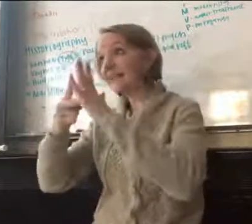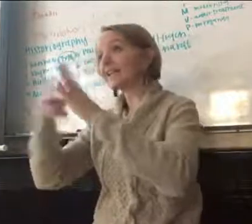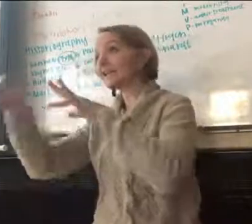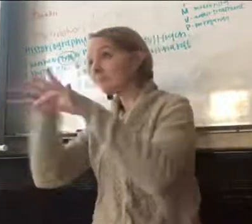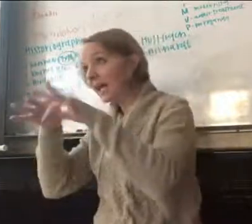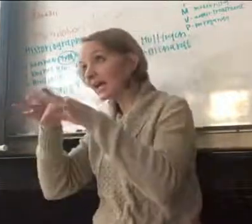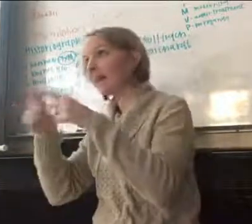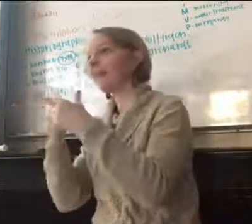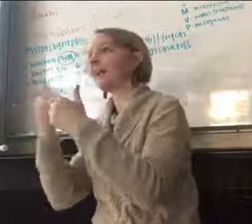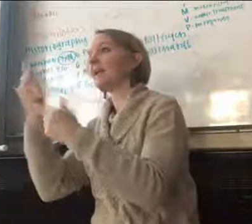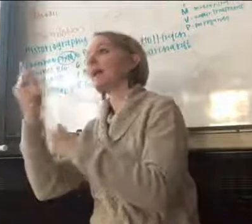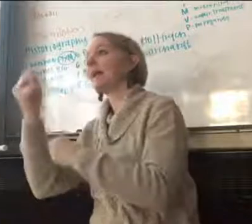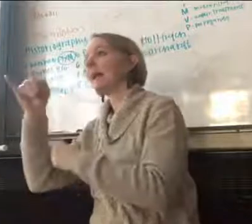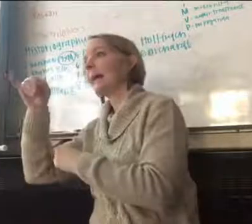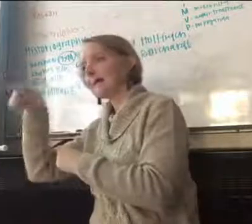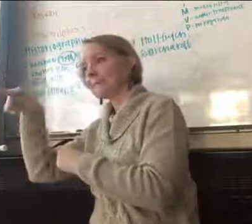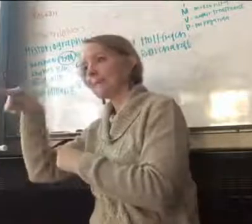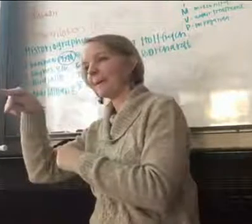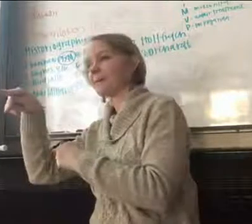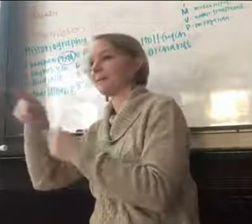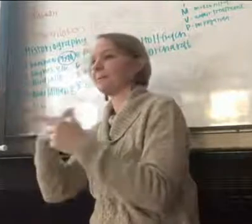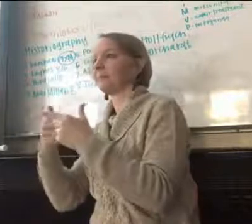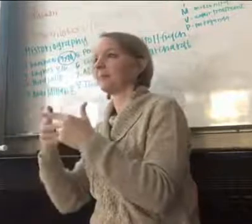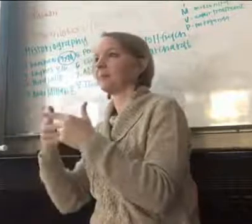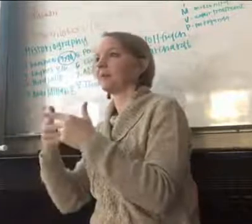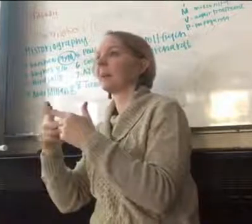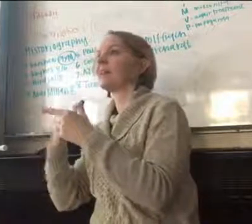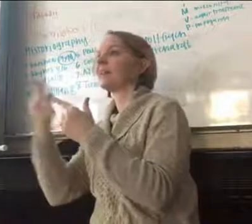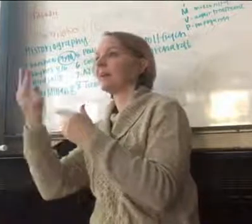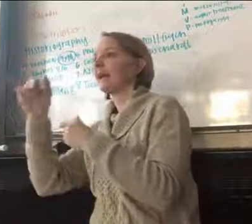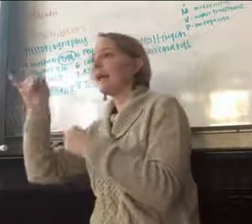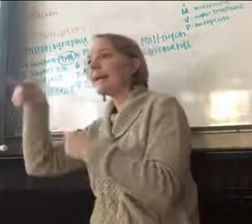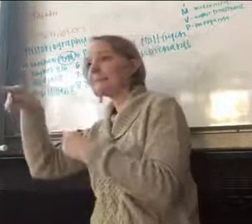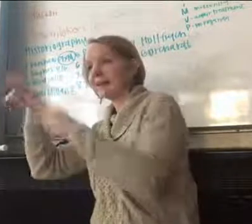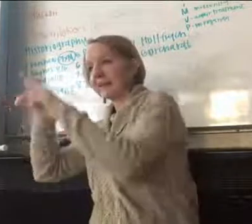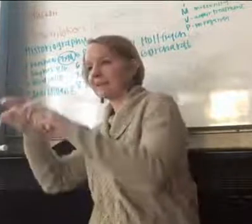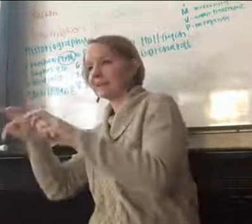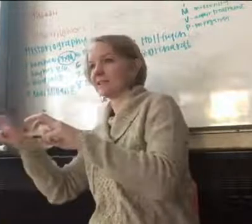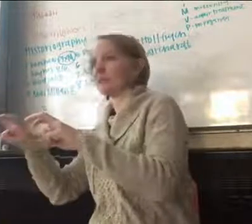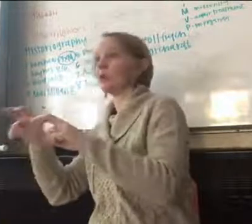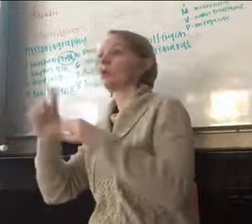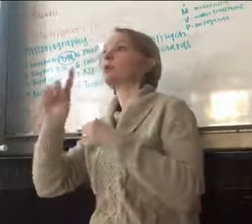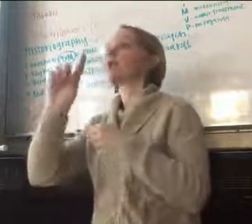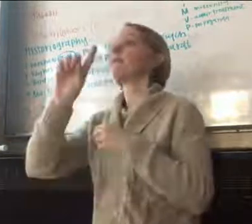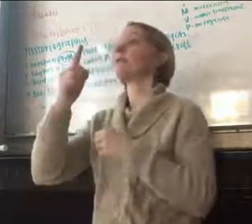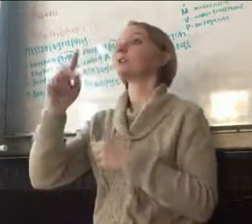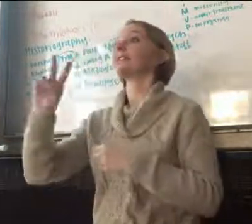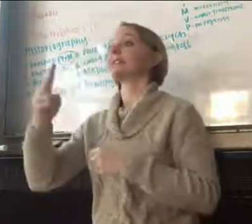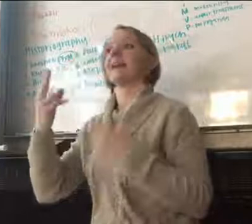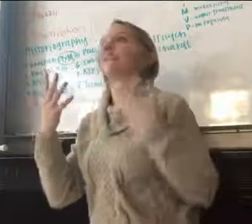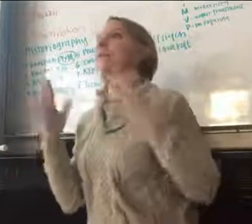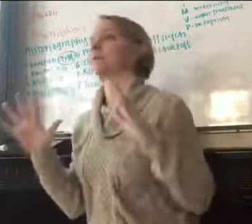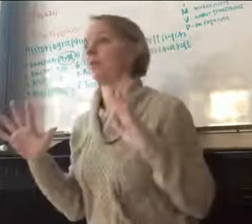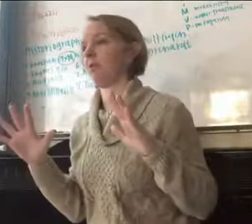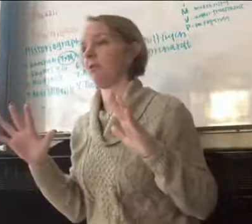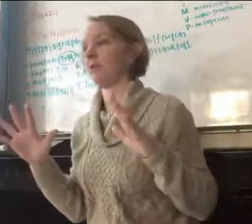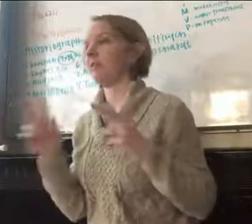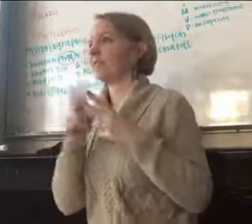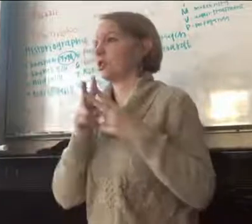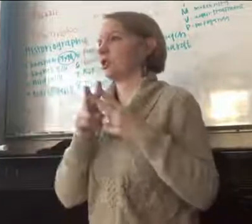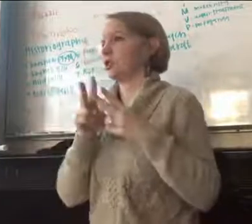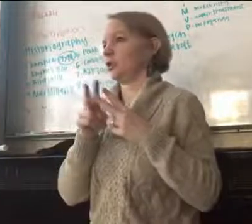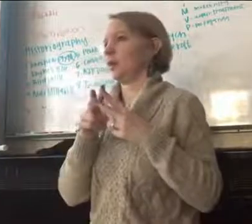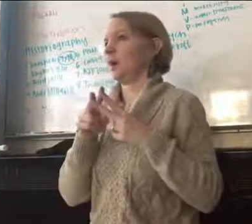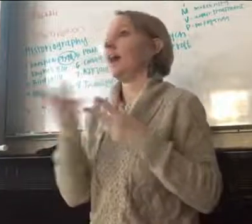do a HIP analysis on each. Now, you only need to do the first 2 by next Friday. So, first 2 done